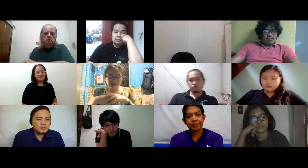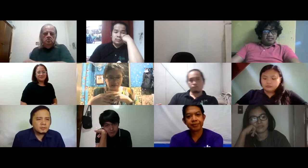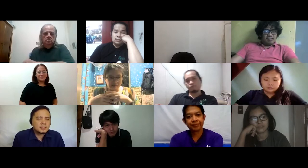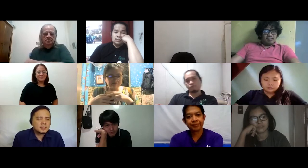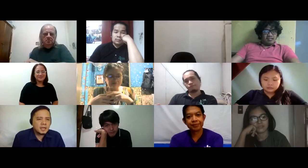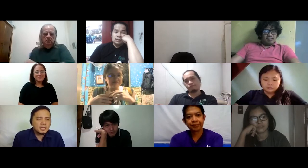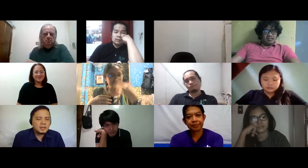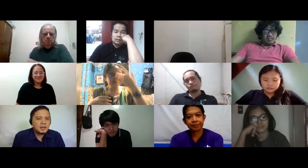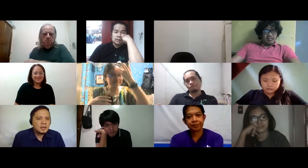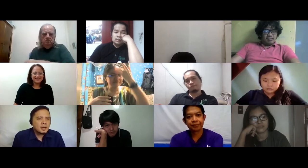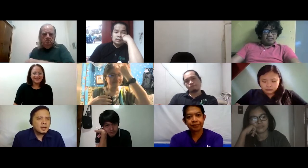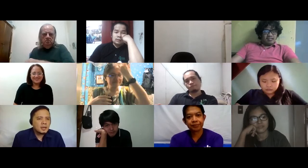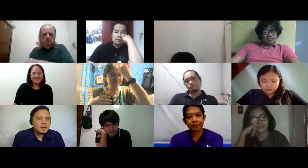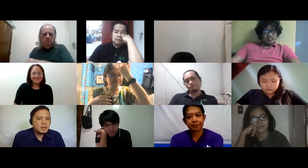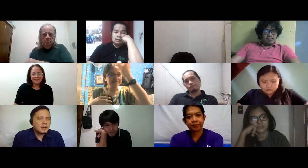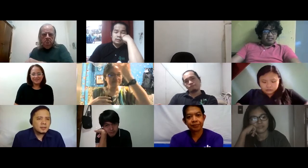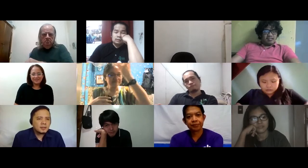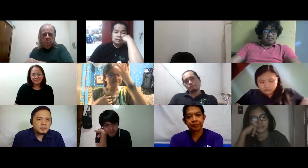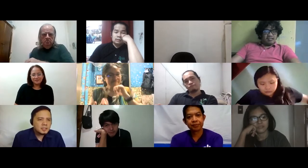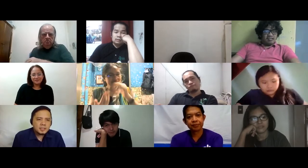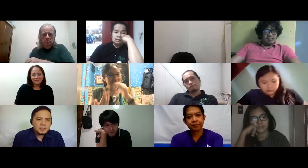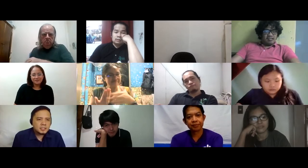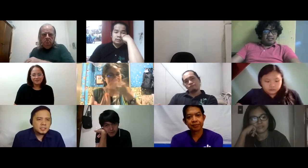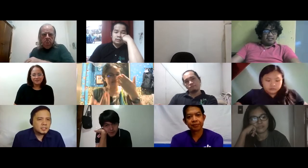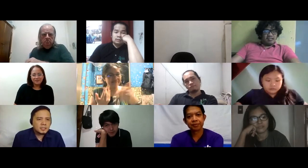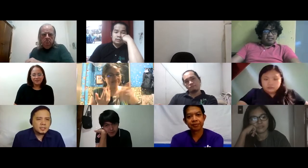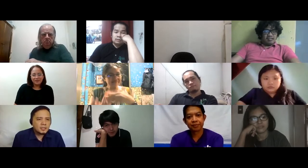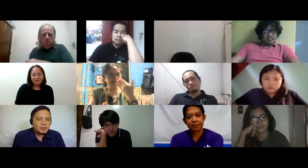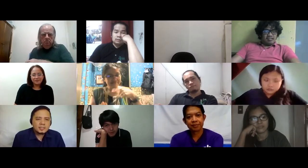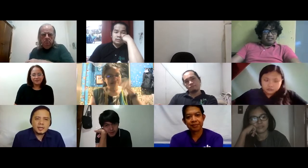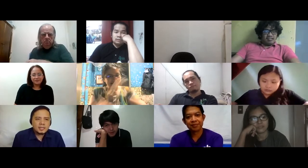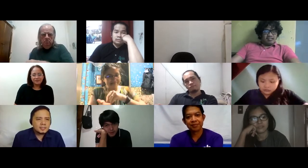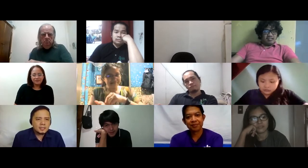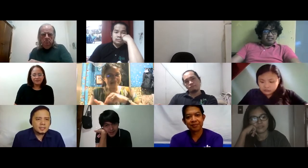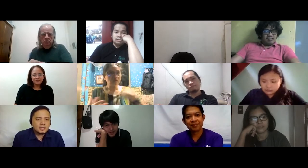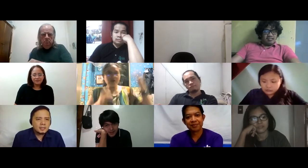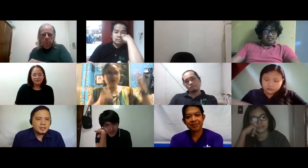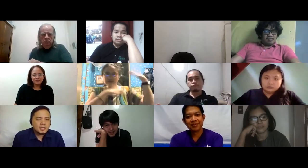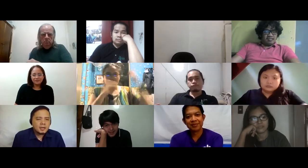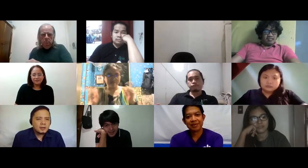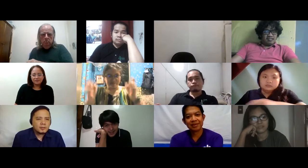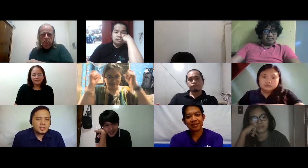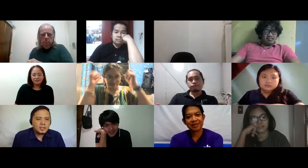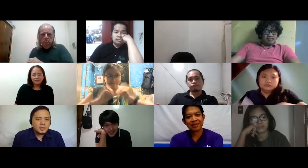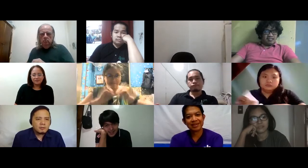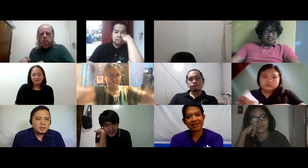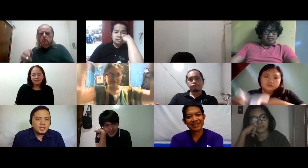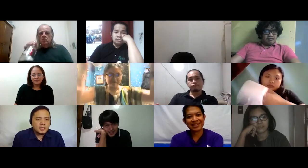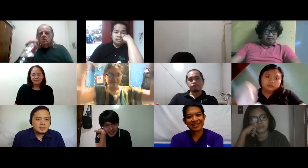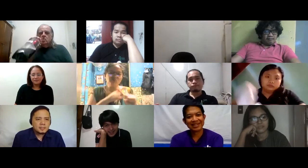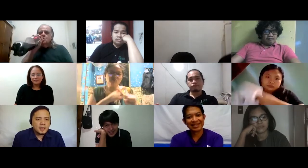sign. The English translation, it's not easy. That's what I realize, and